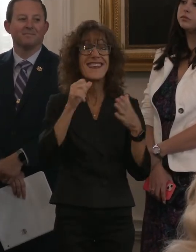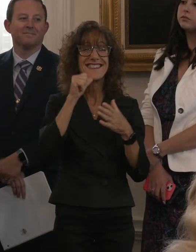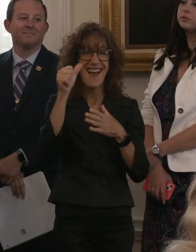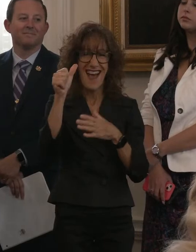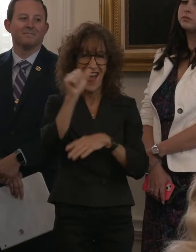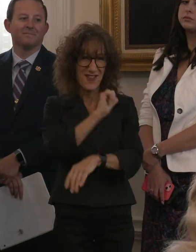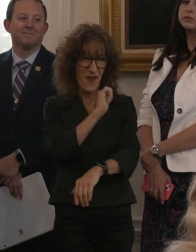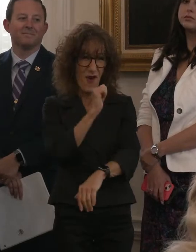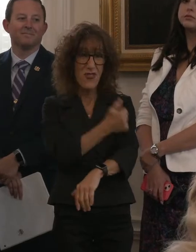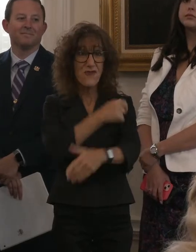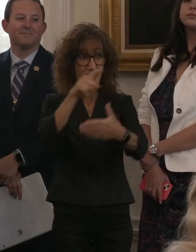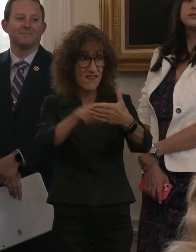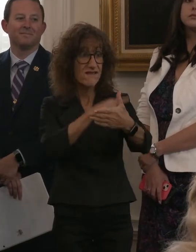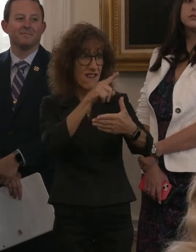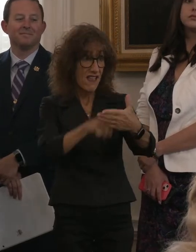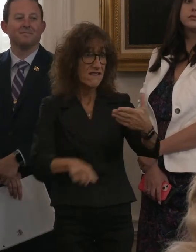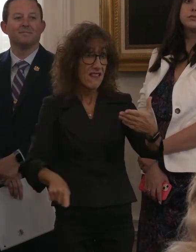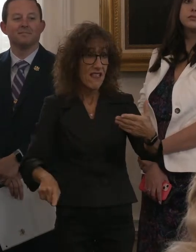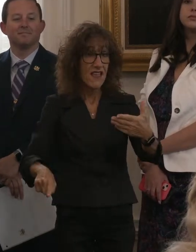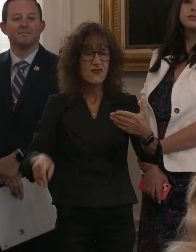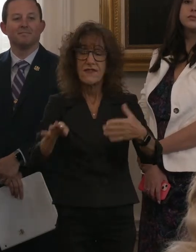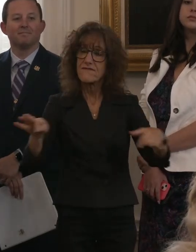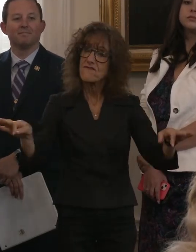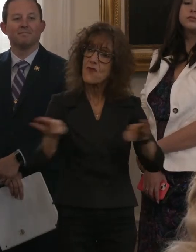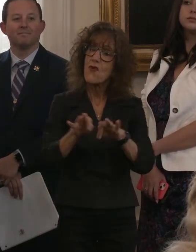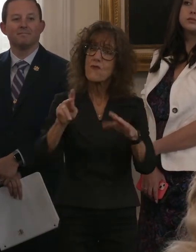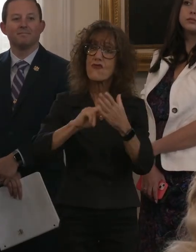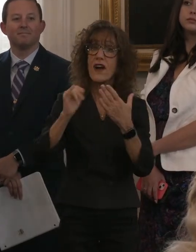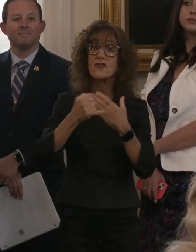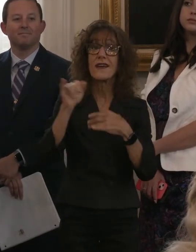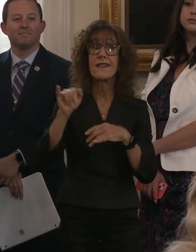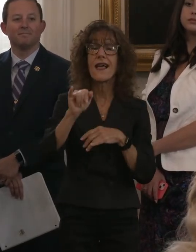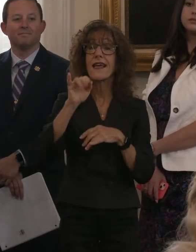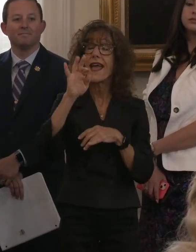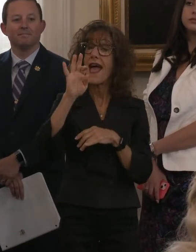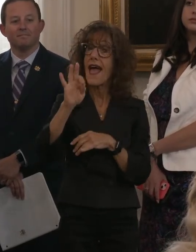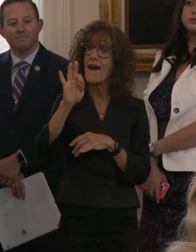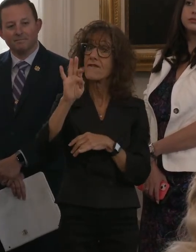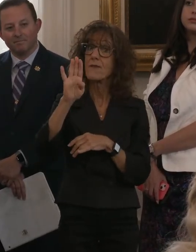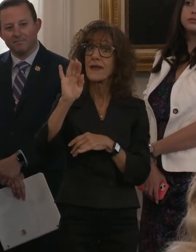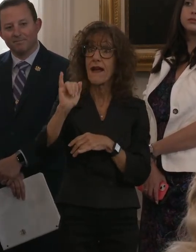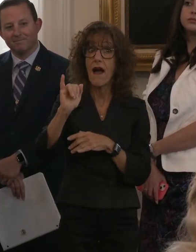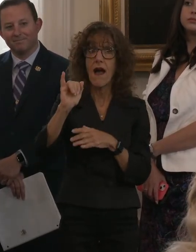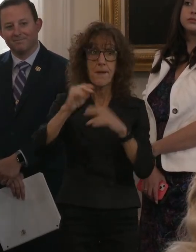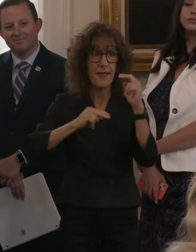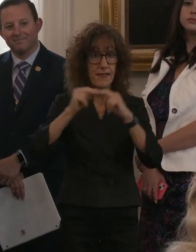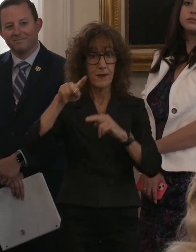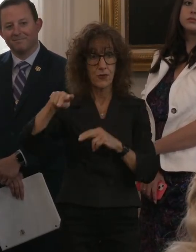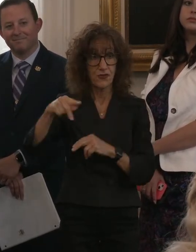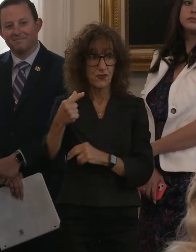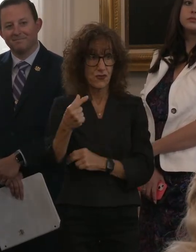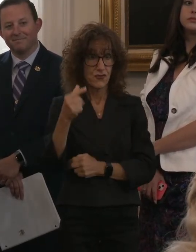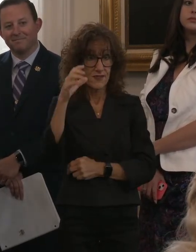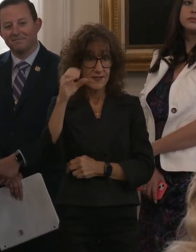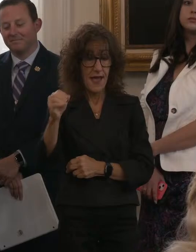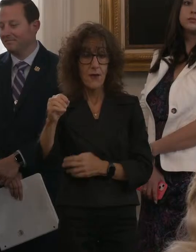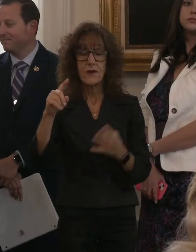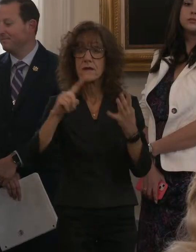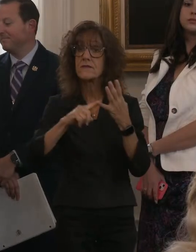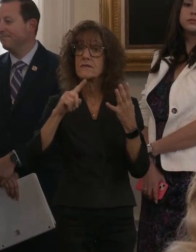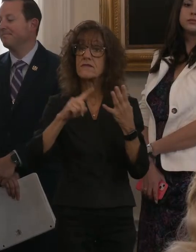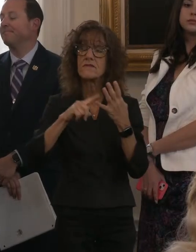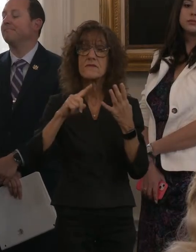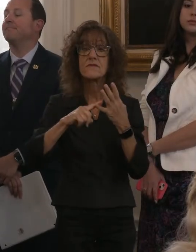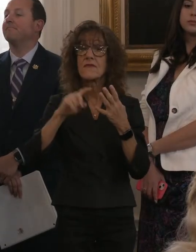unauthorized cancellation of critical projects like the FBI building in Prince George's County. That we endured a tumbling stock